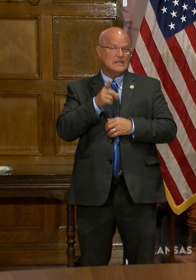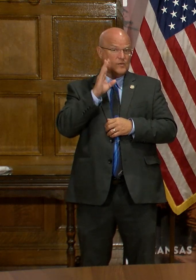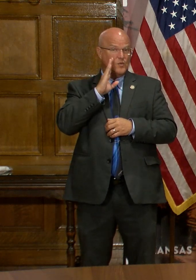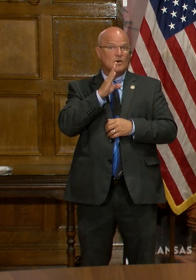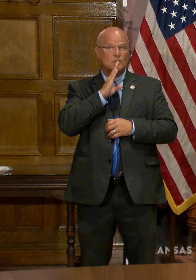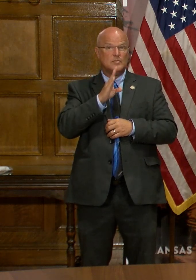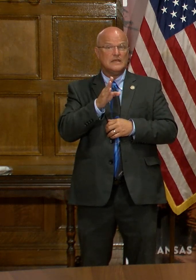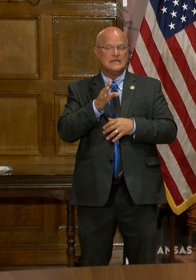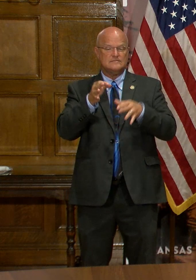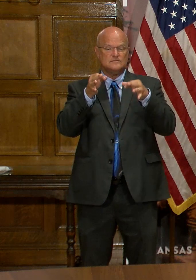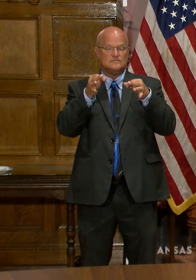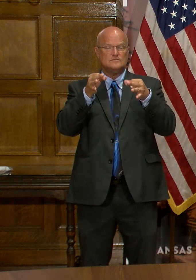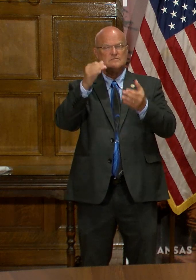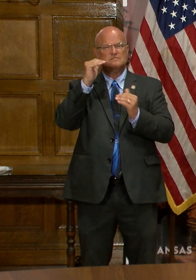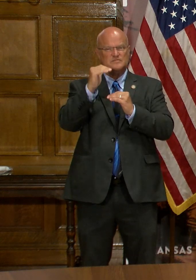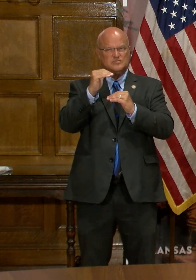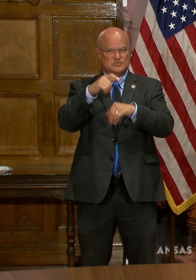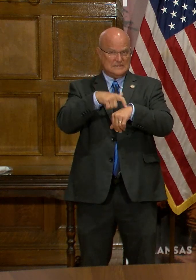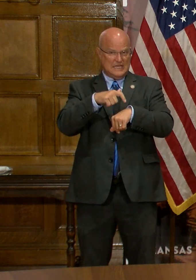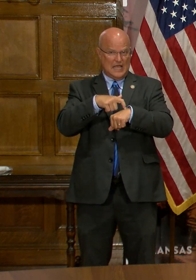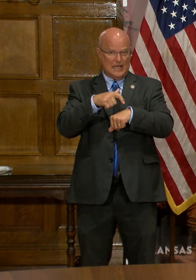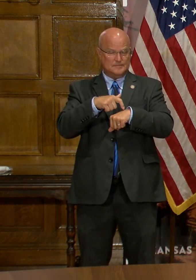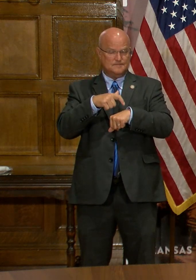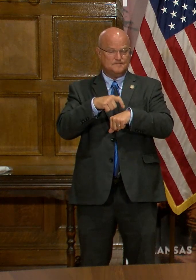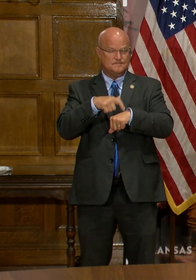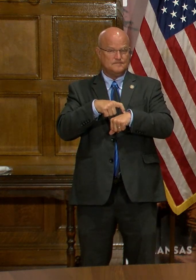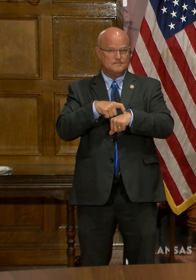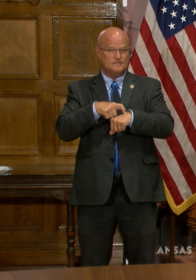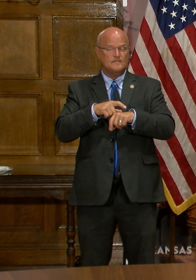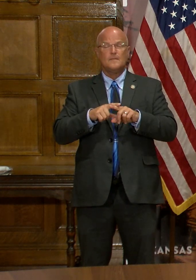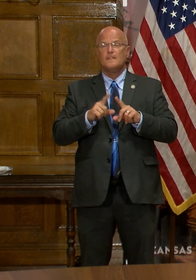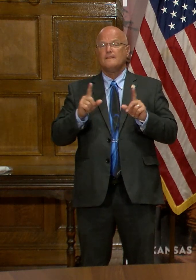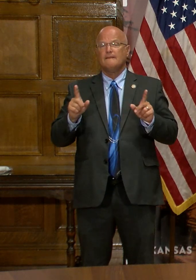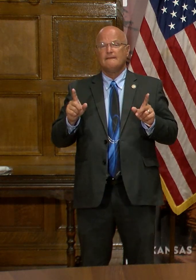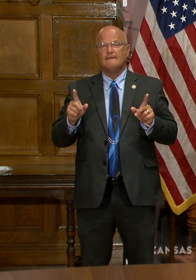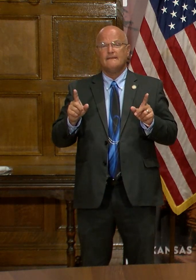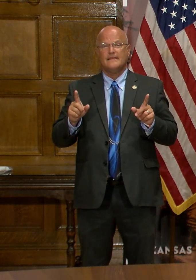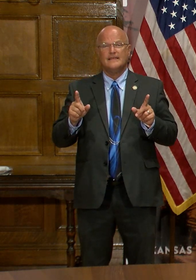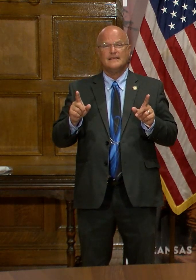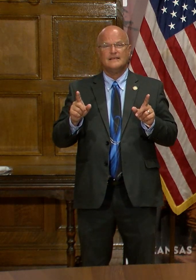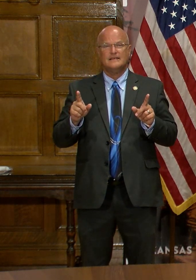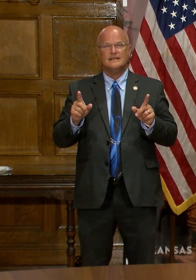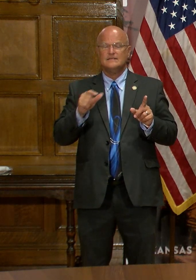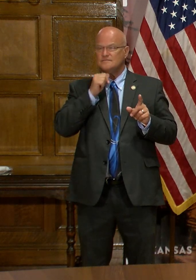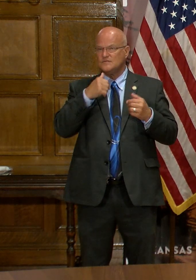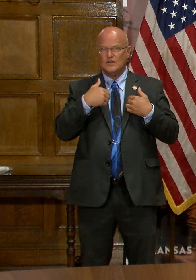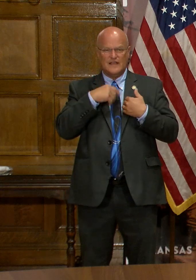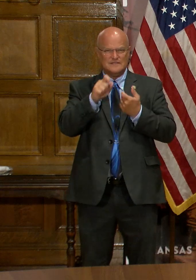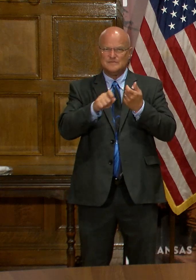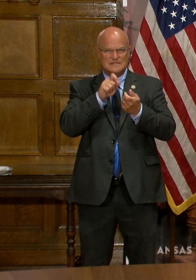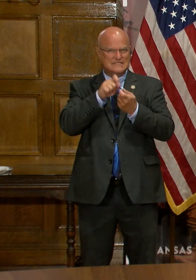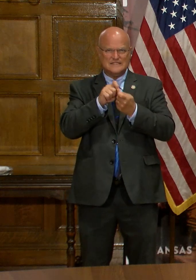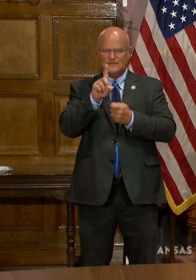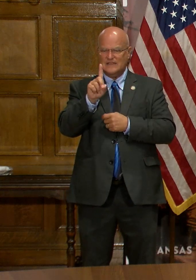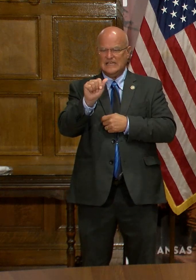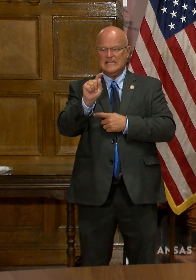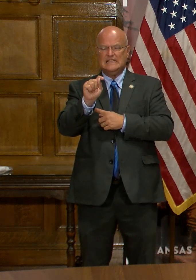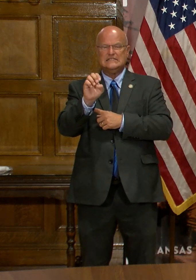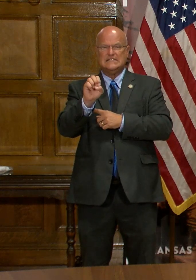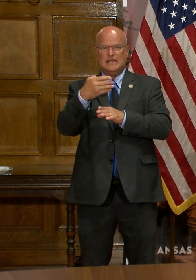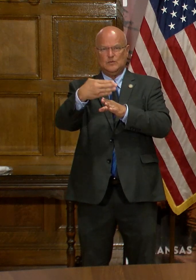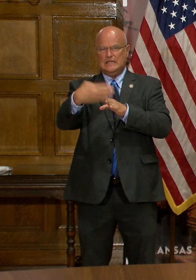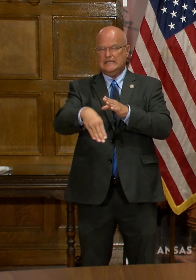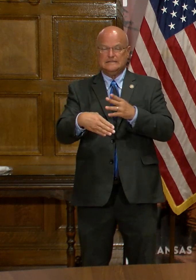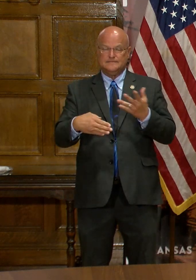will be a determinate amount of time, but we don't have the specific date that might